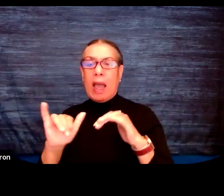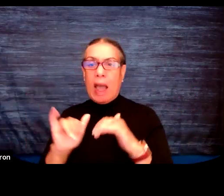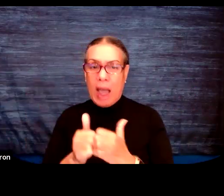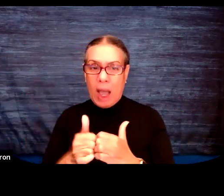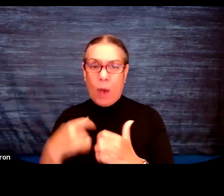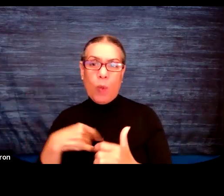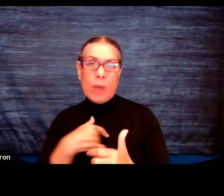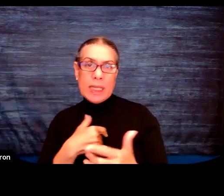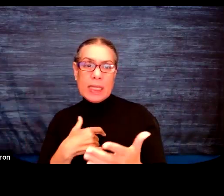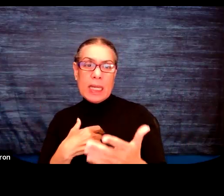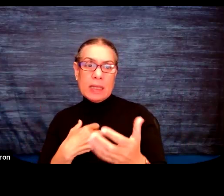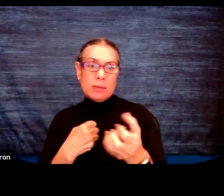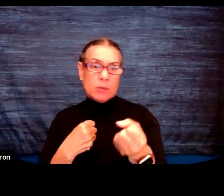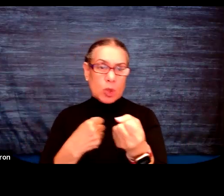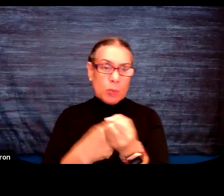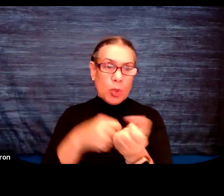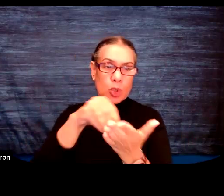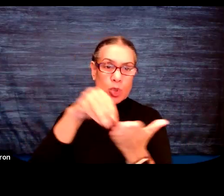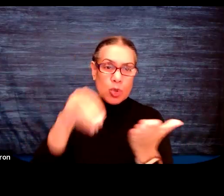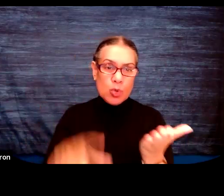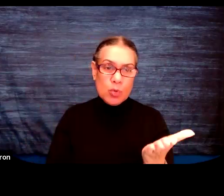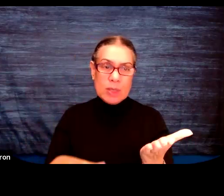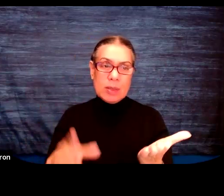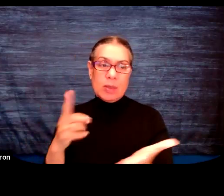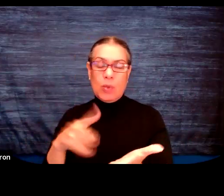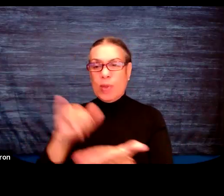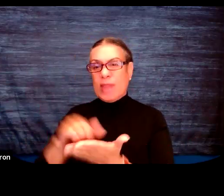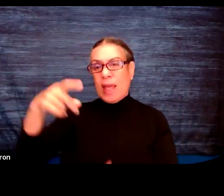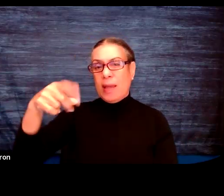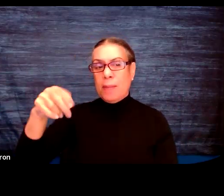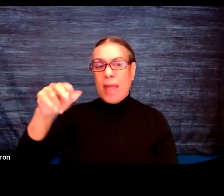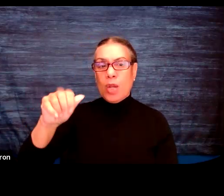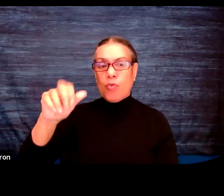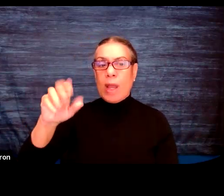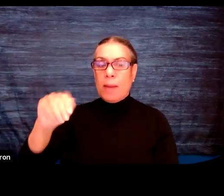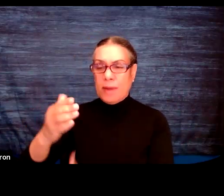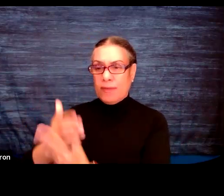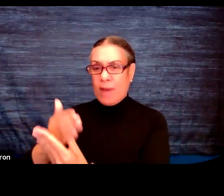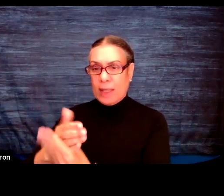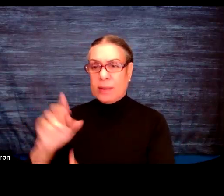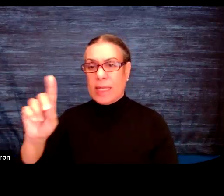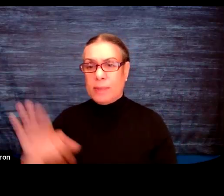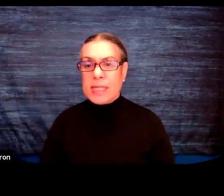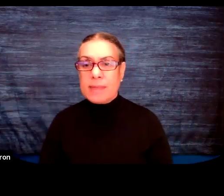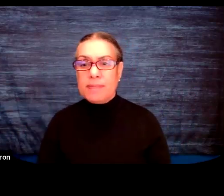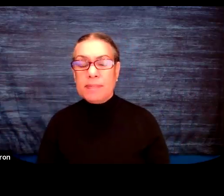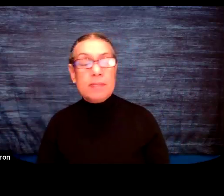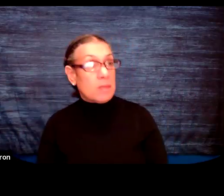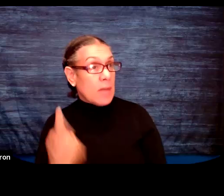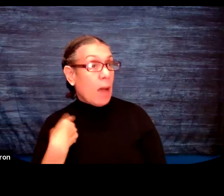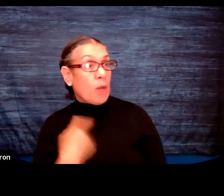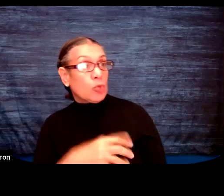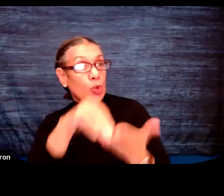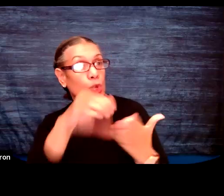need and we provide the services that are needed for students. Yeah. Another example would be chronic